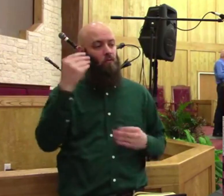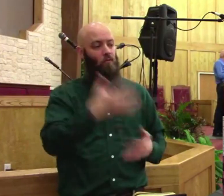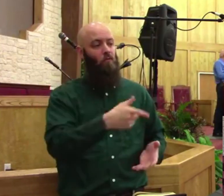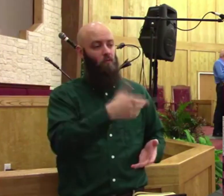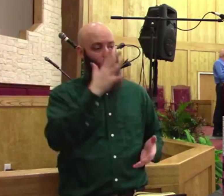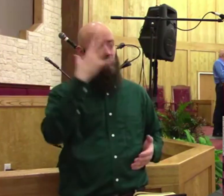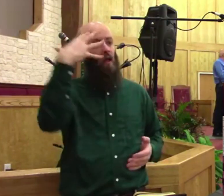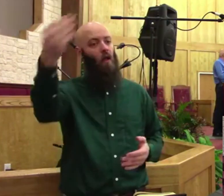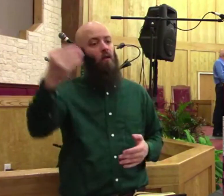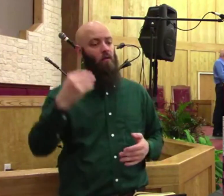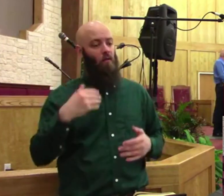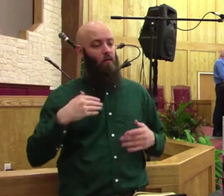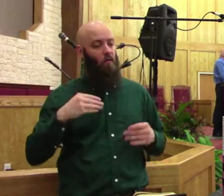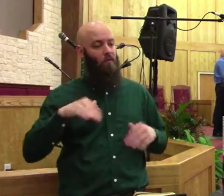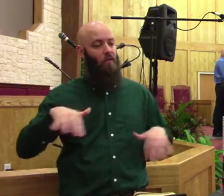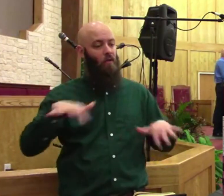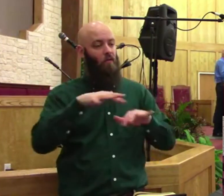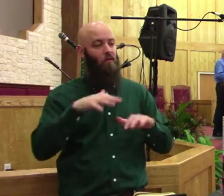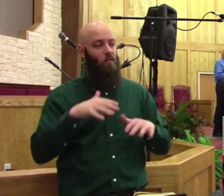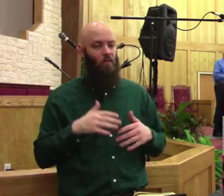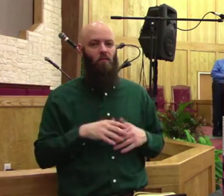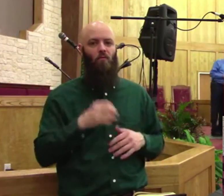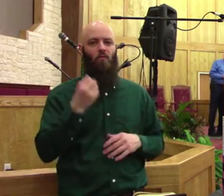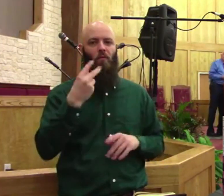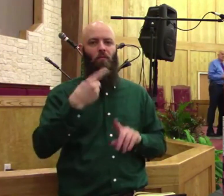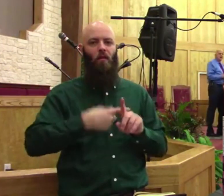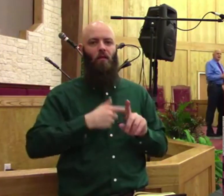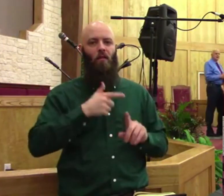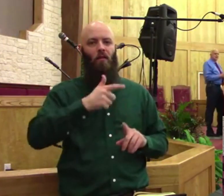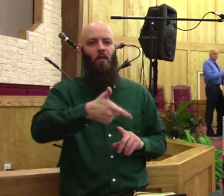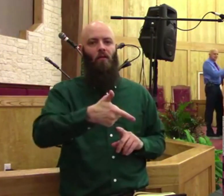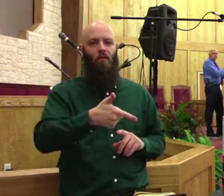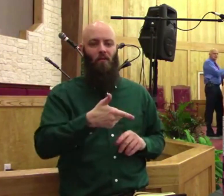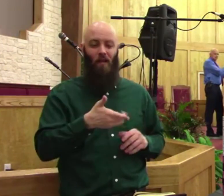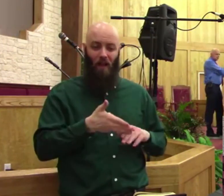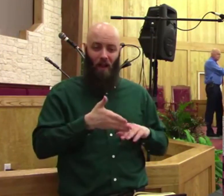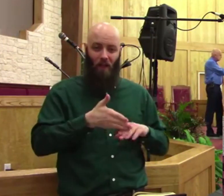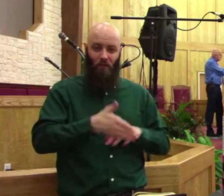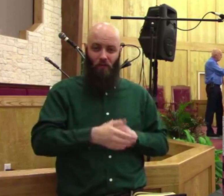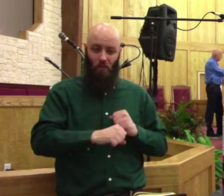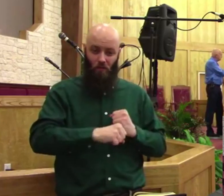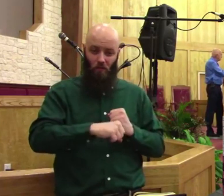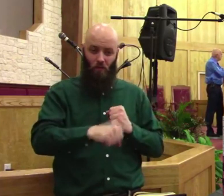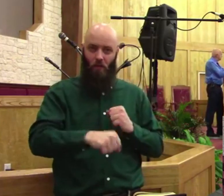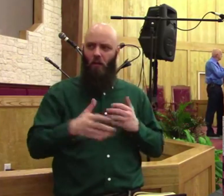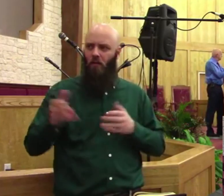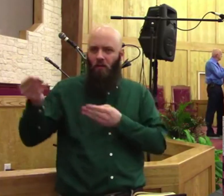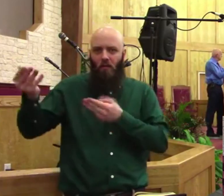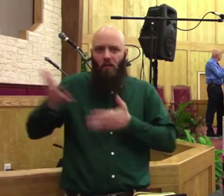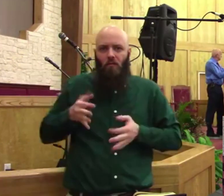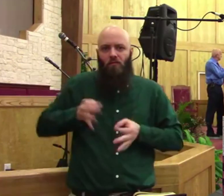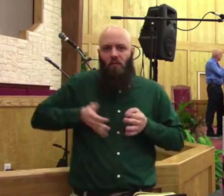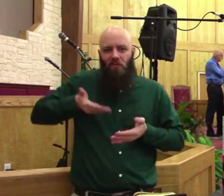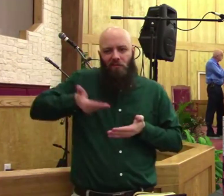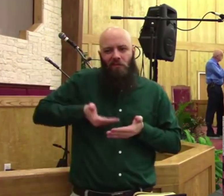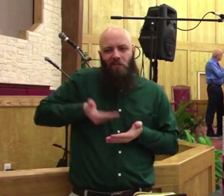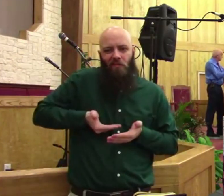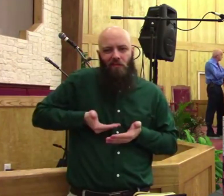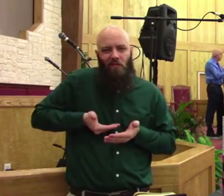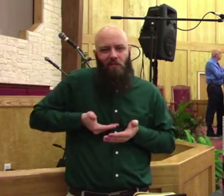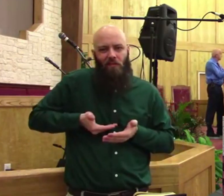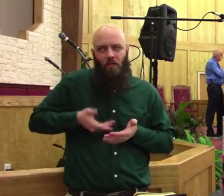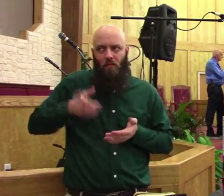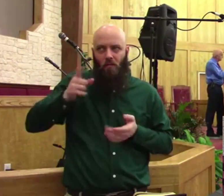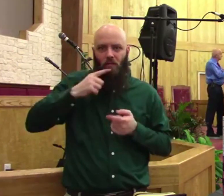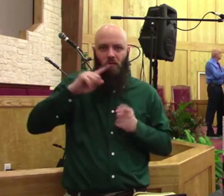field. And 12 months later, after being told that judgment was coming, and it was decreed,